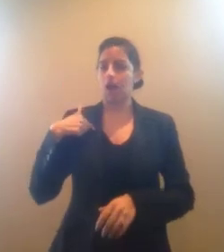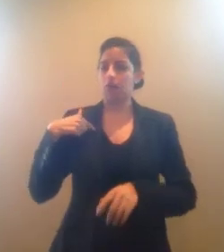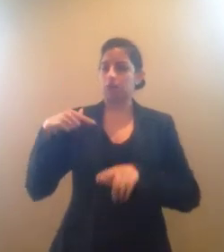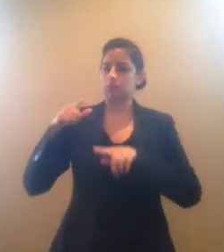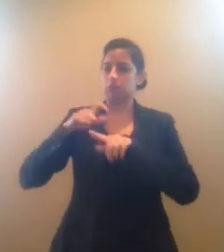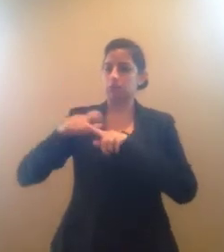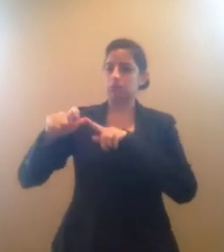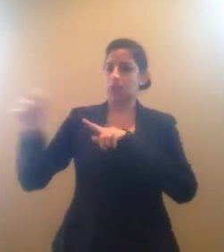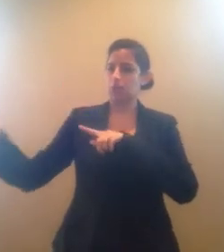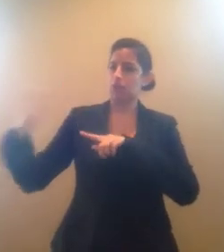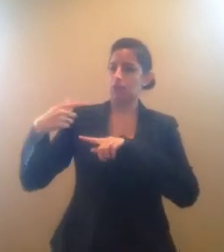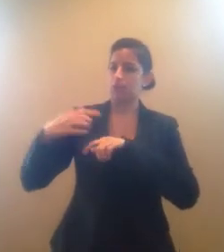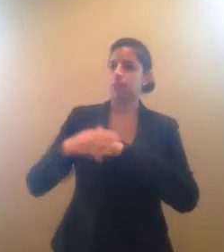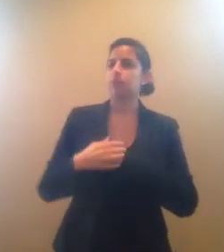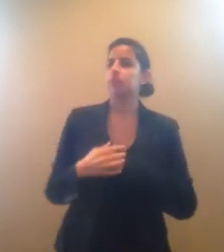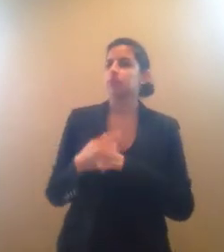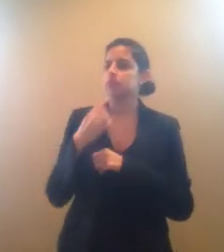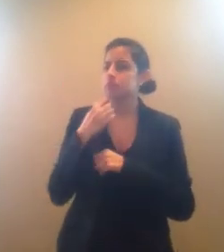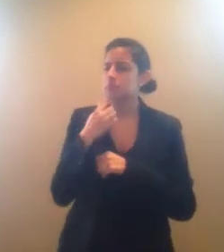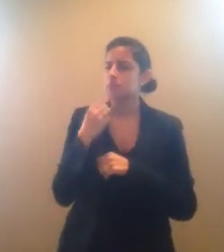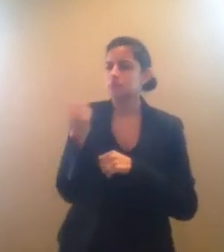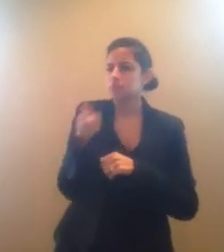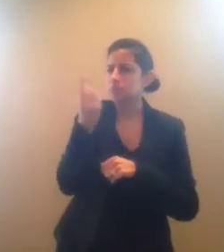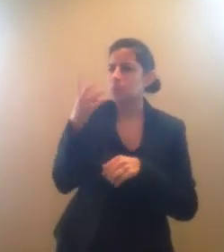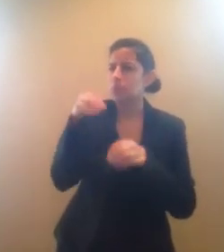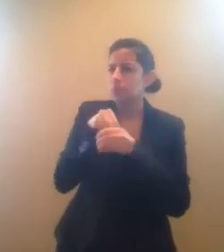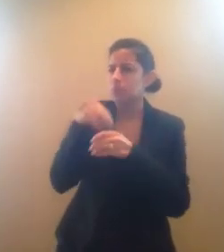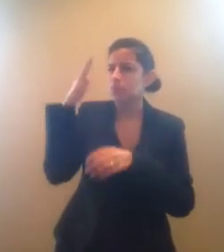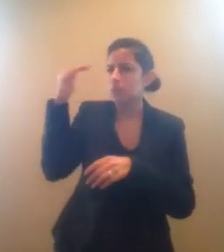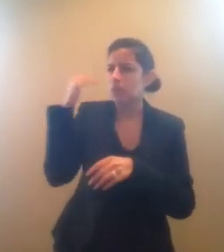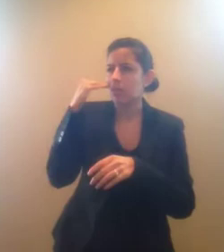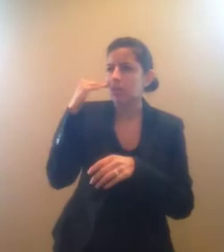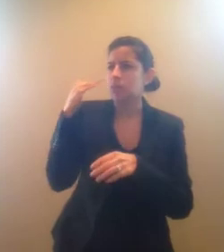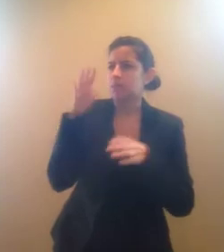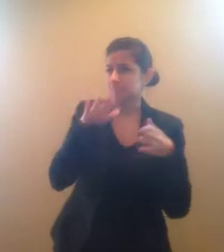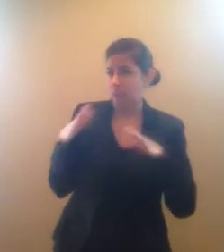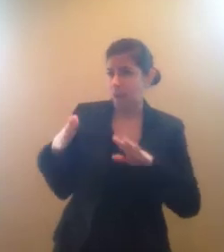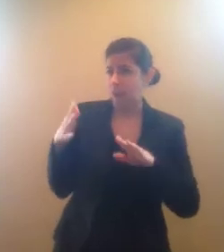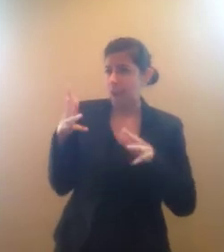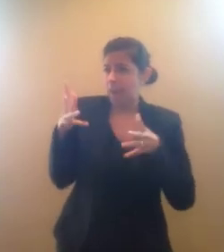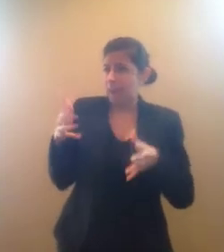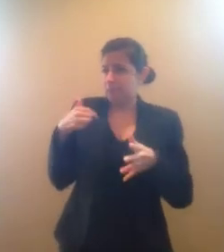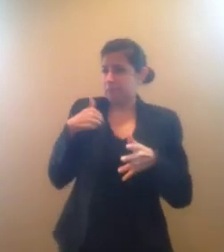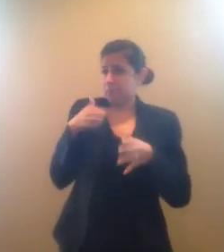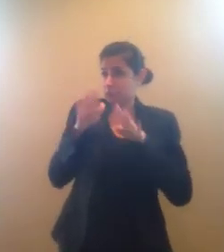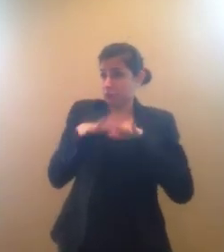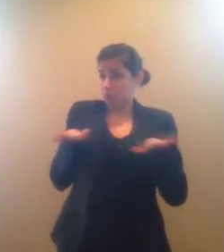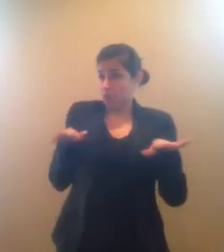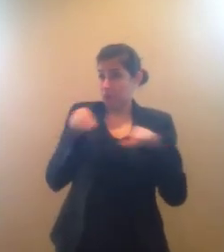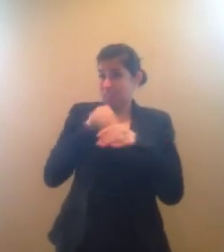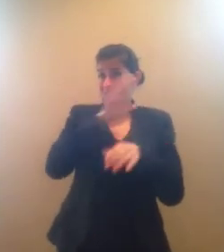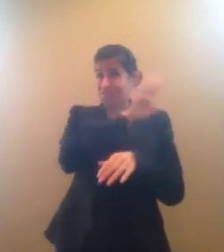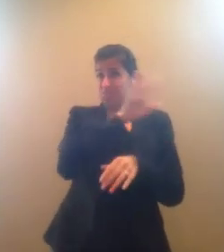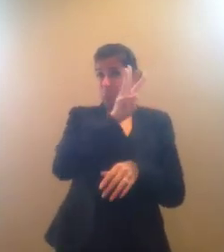their child in a will to me. Did I know anything about this? Because I hadn't told them what I was doing because I was so upset with the story they'd